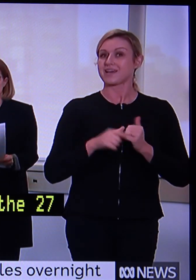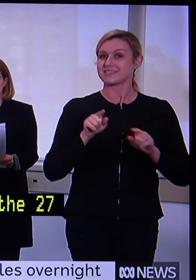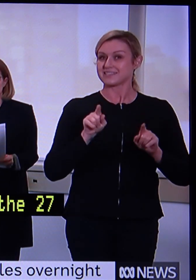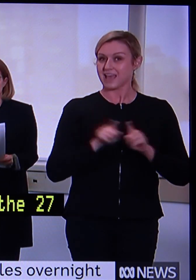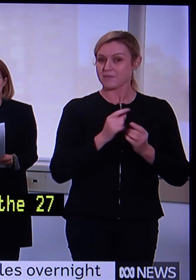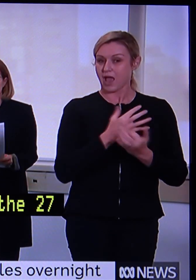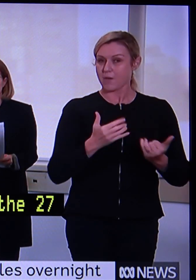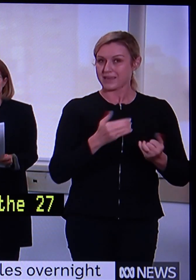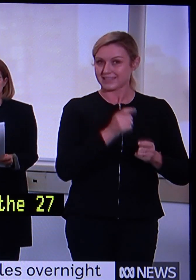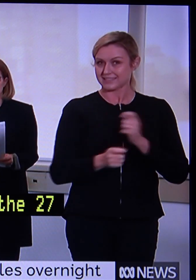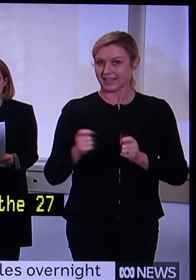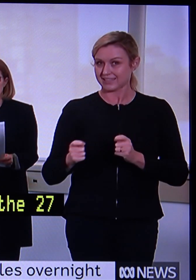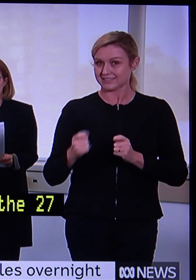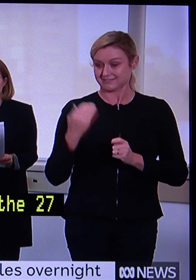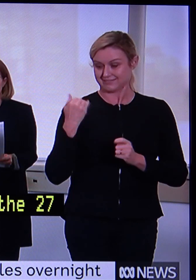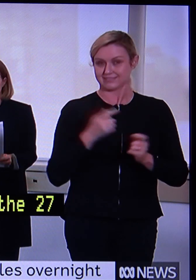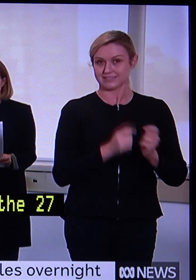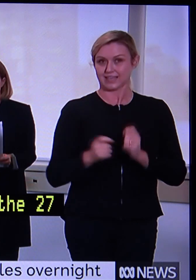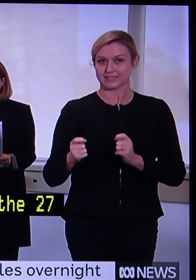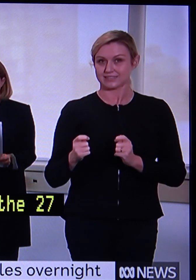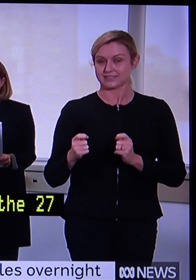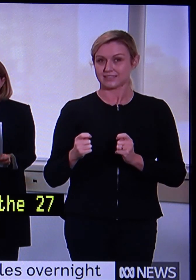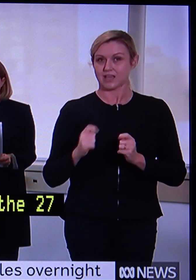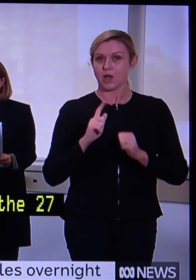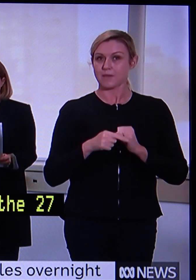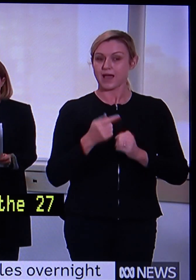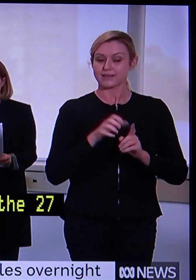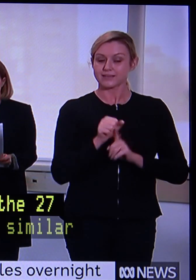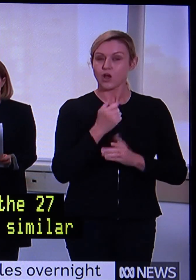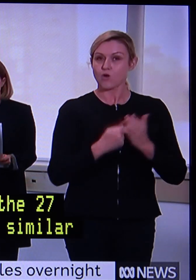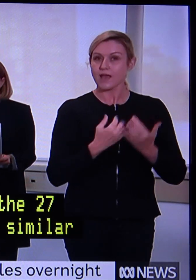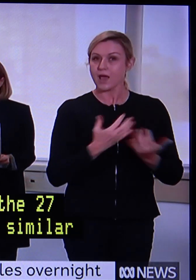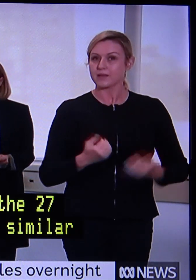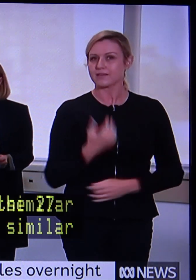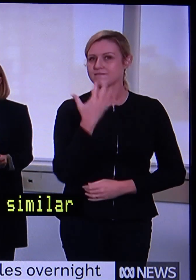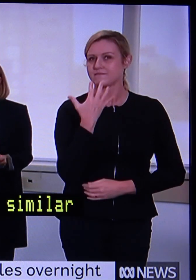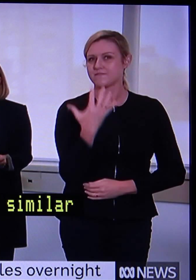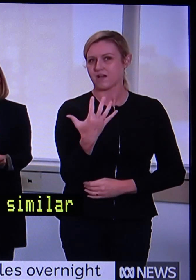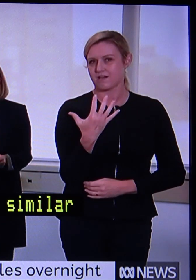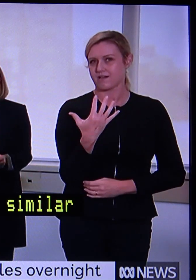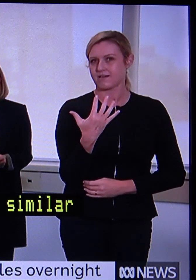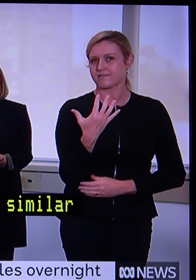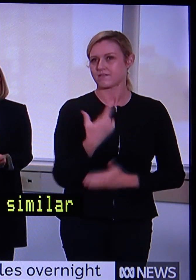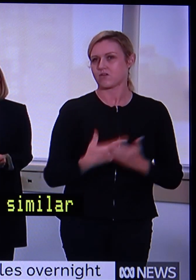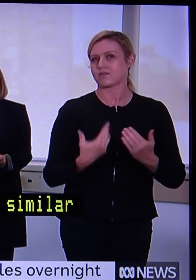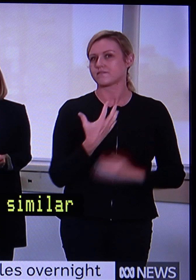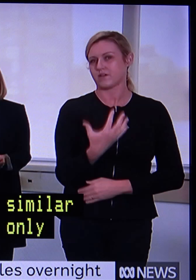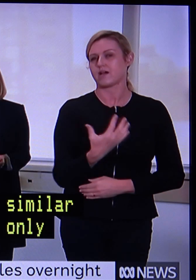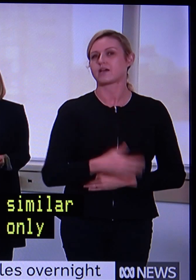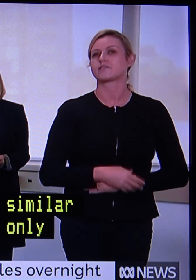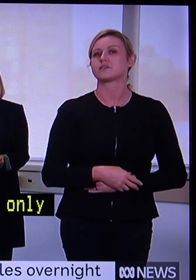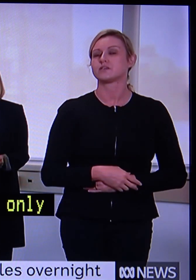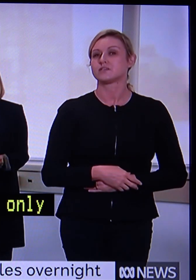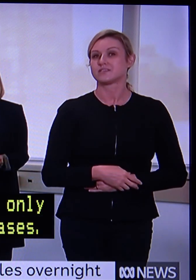figure, 8,809 tested have only produced 5 positive cases. So we have